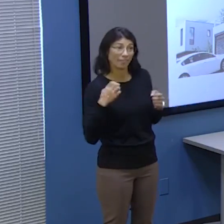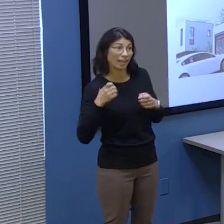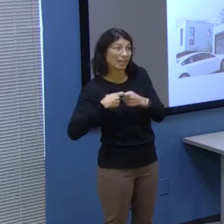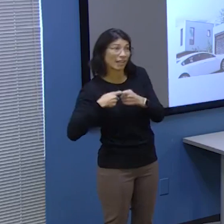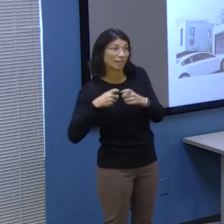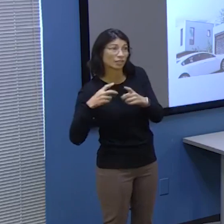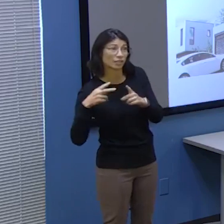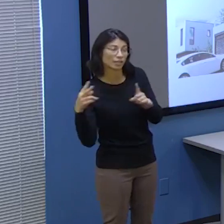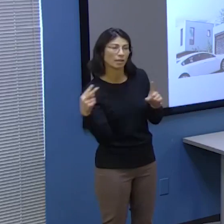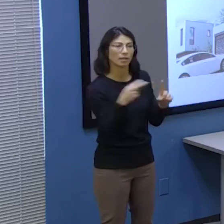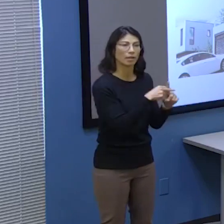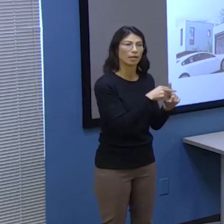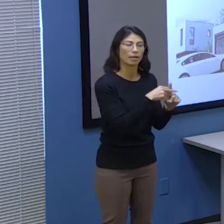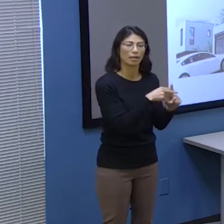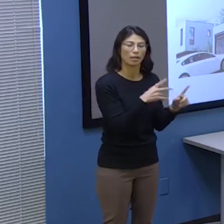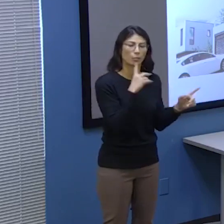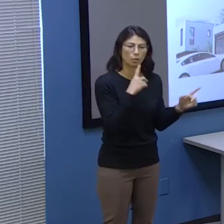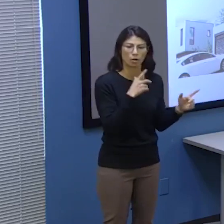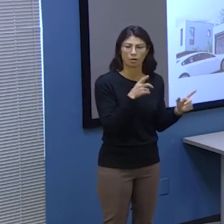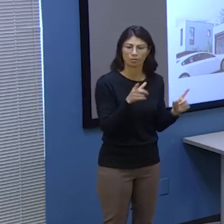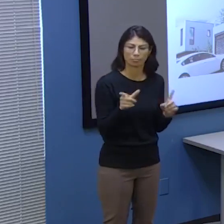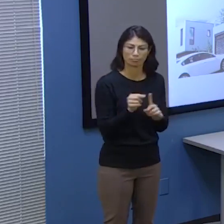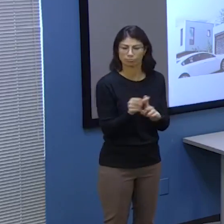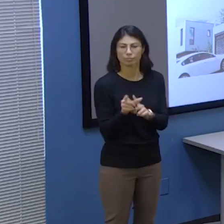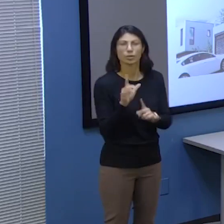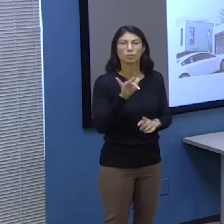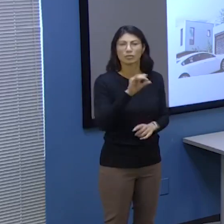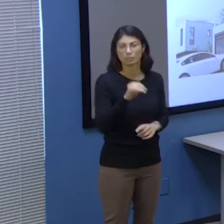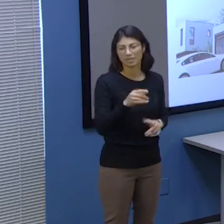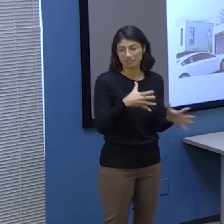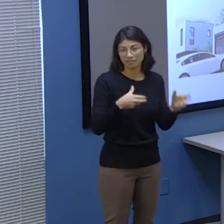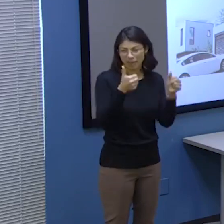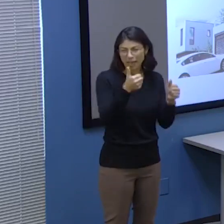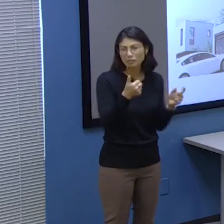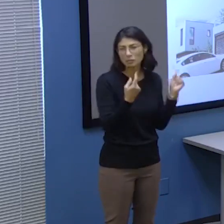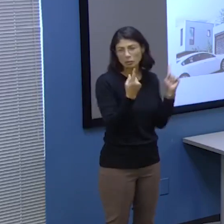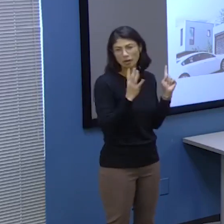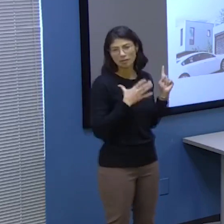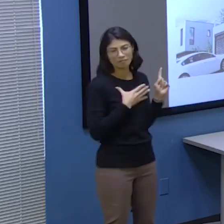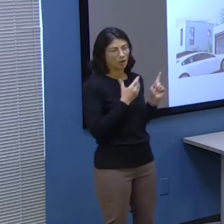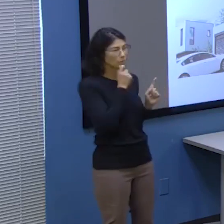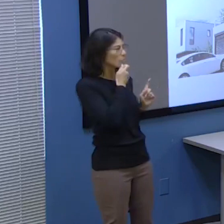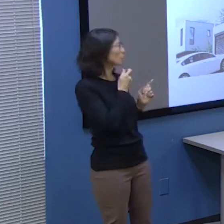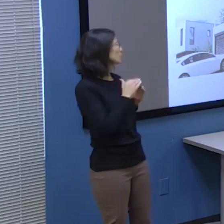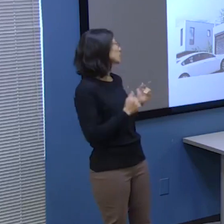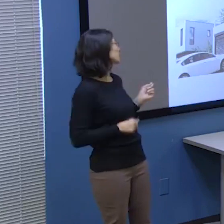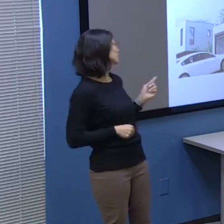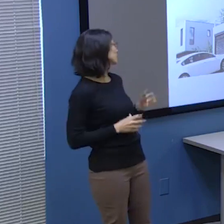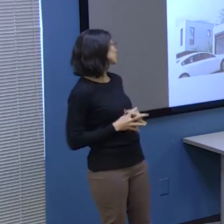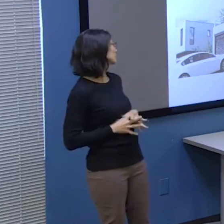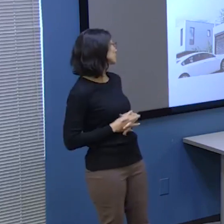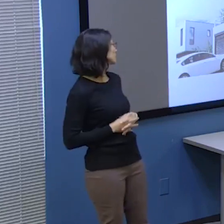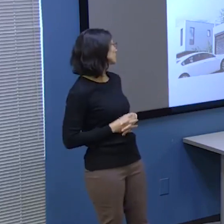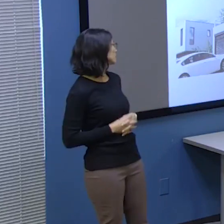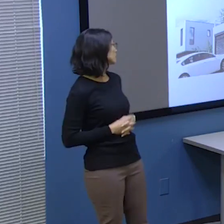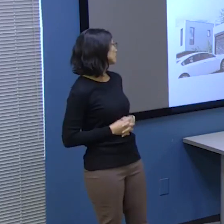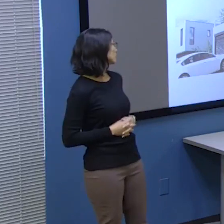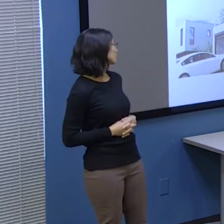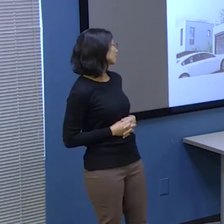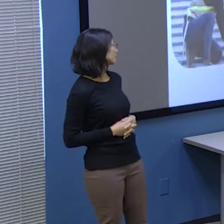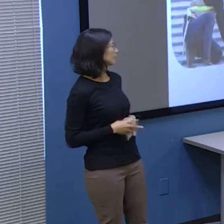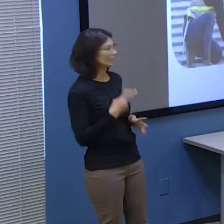up to 25% faster. So that's one of the things, and we've got a few different manufacturers for the EV chargers for the